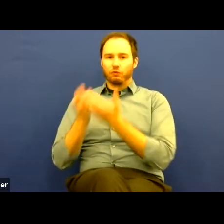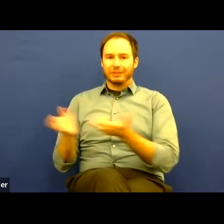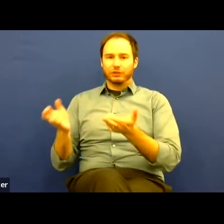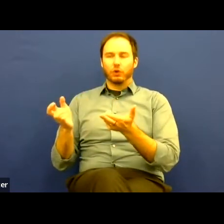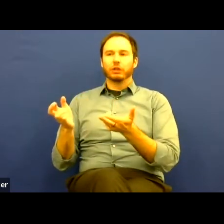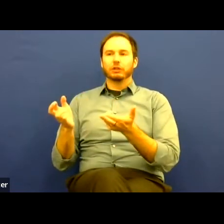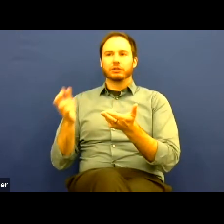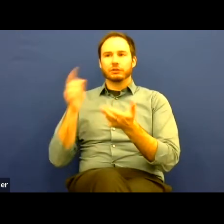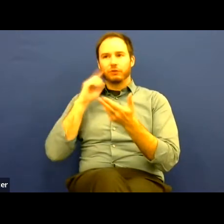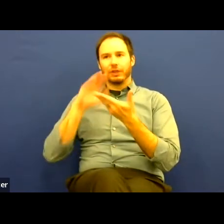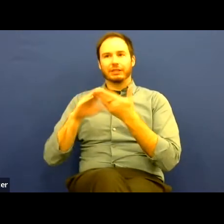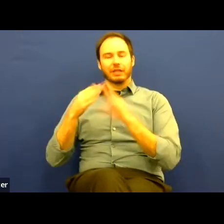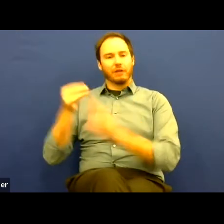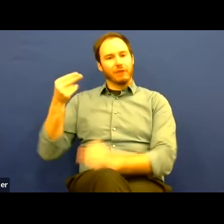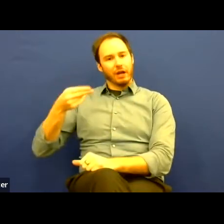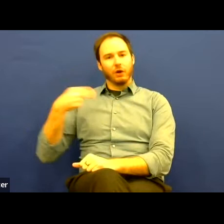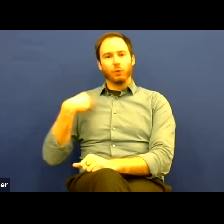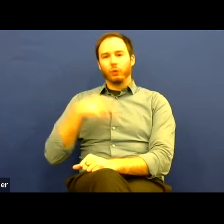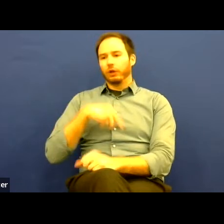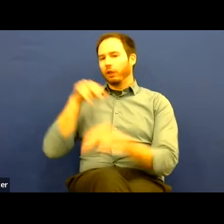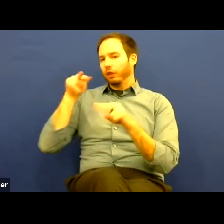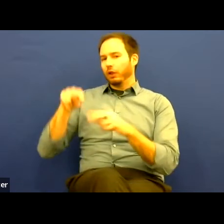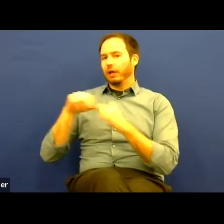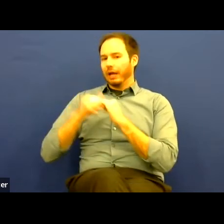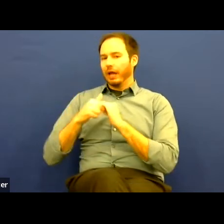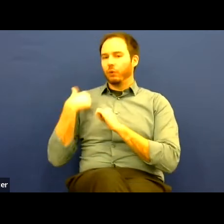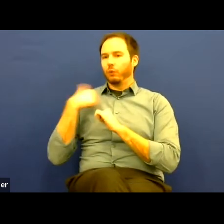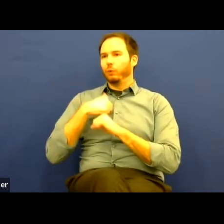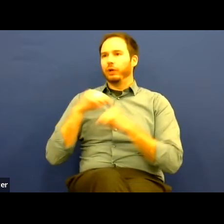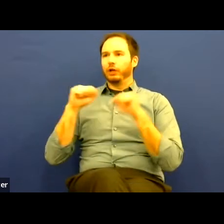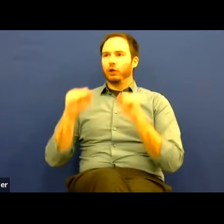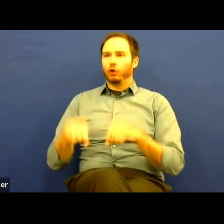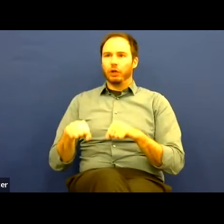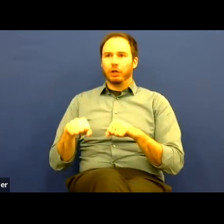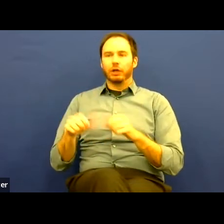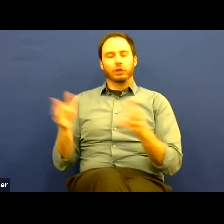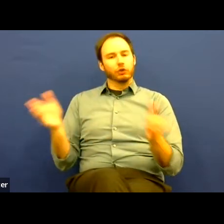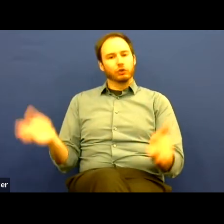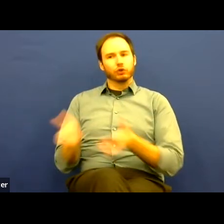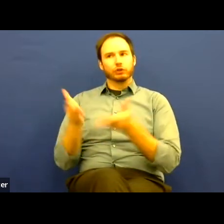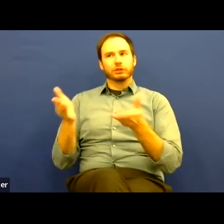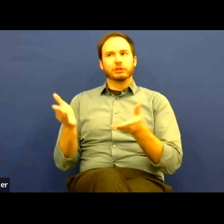the town. And so we're looking at ways that